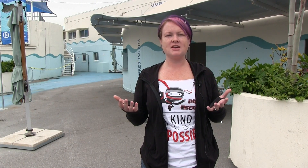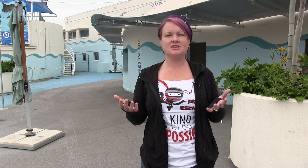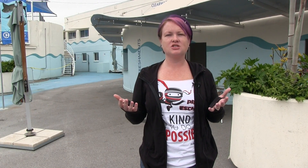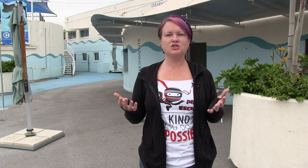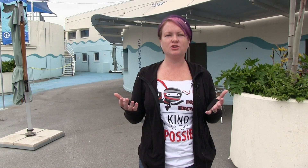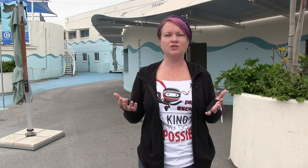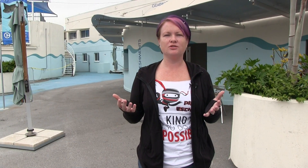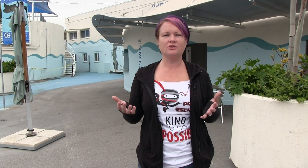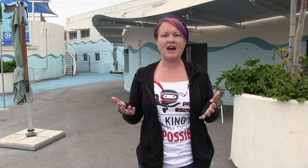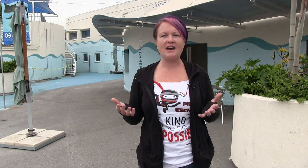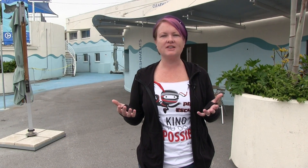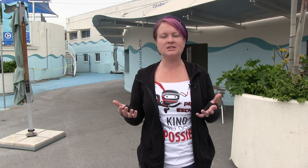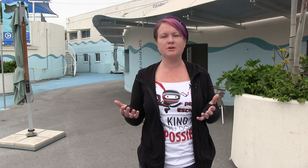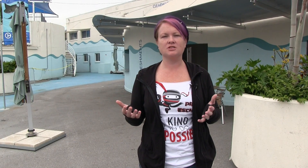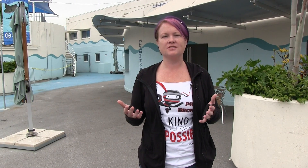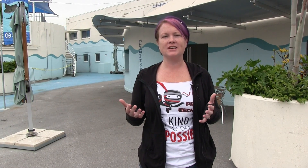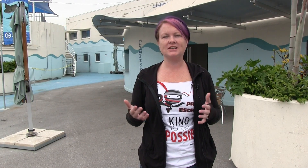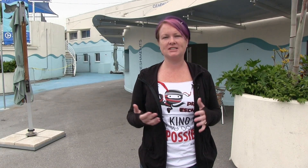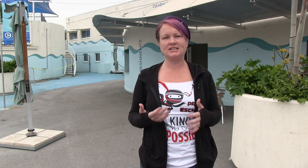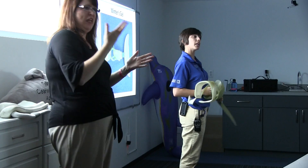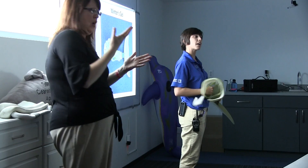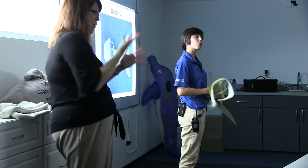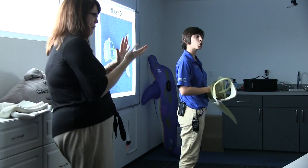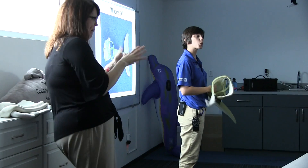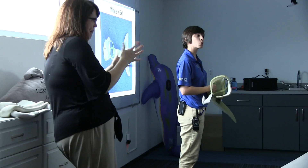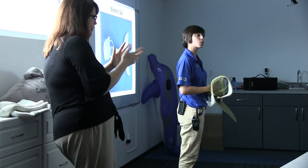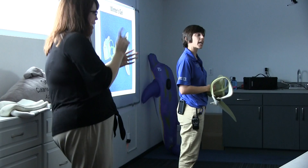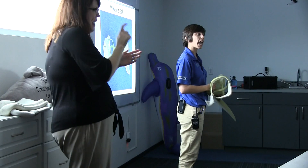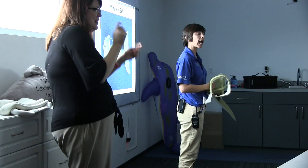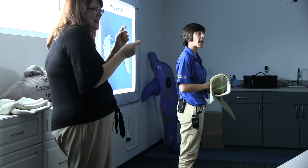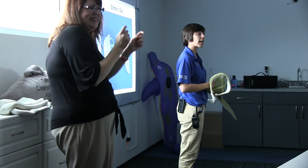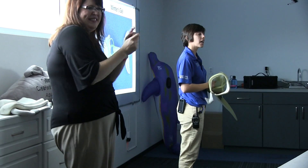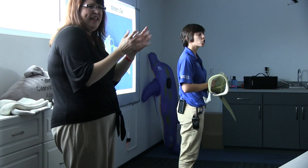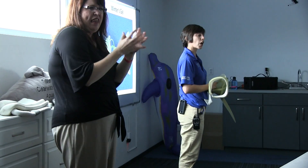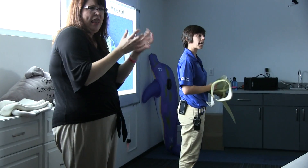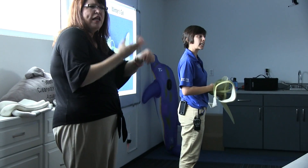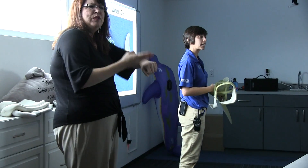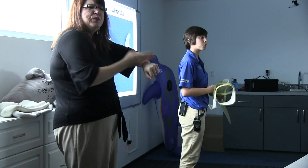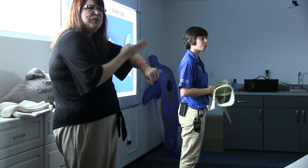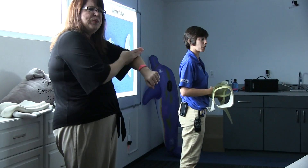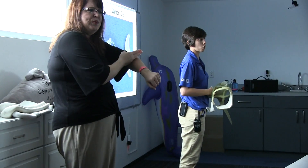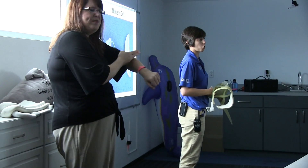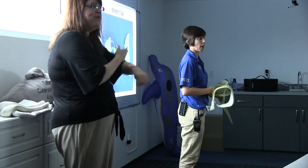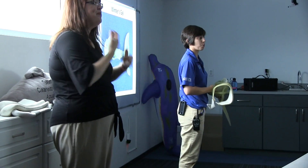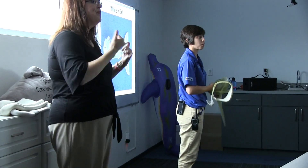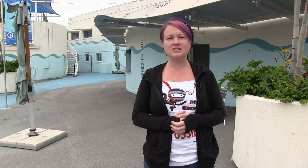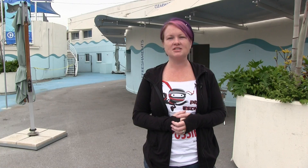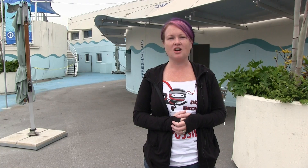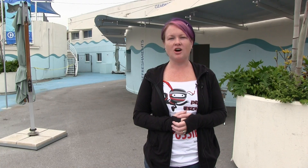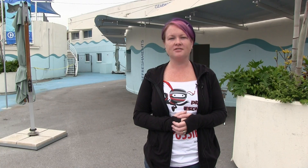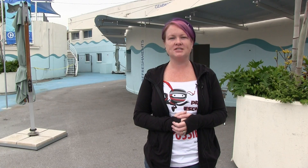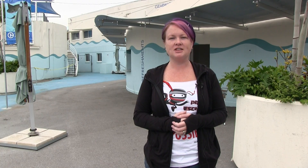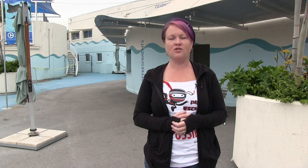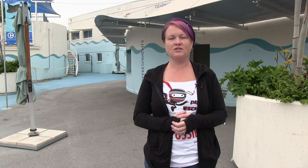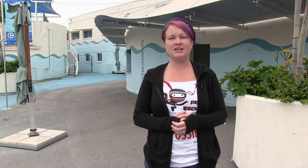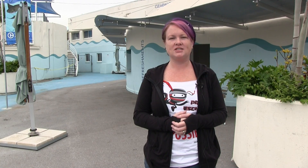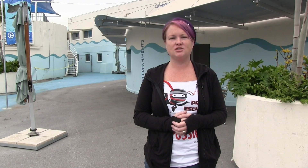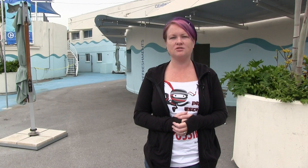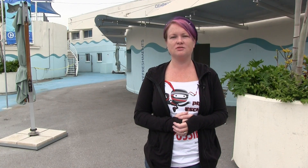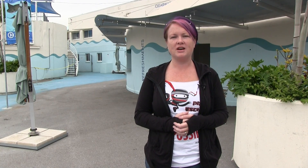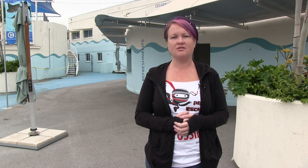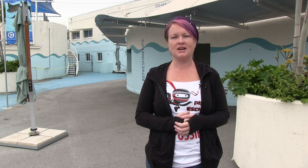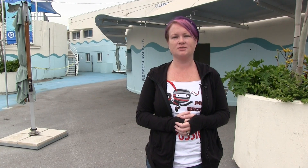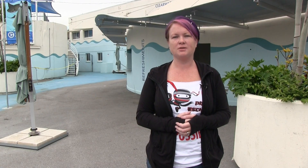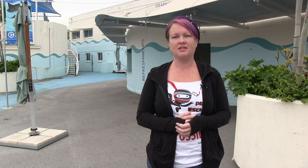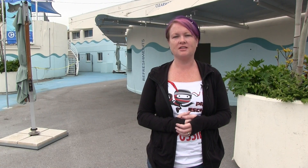for them is to have an experience of getting to see an interpreter. I teach sign language and my students often only